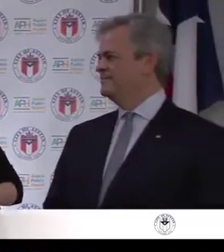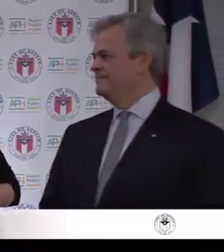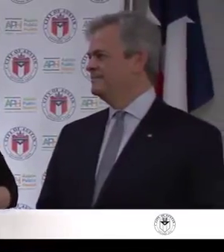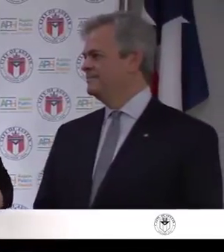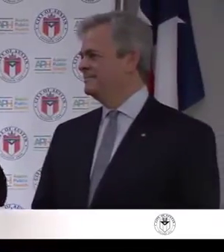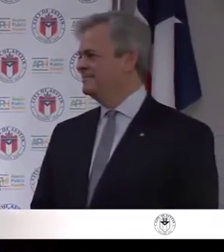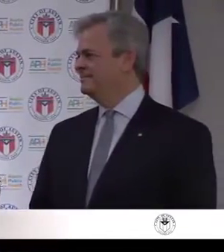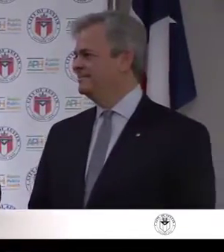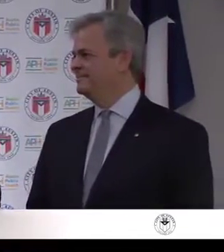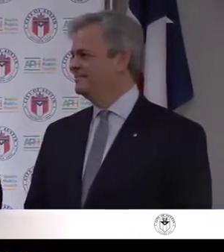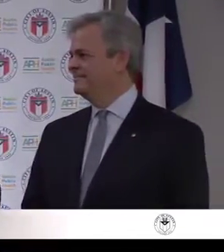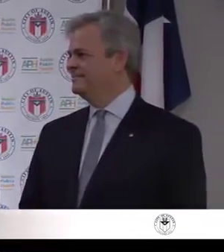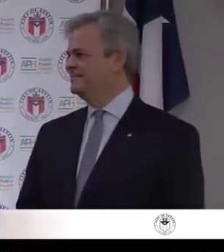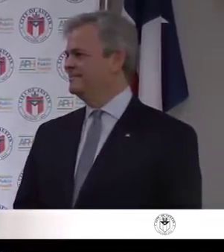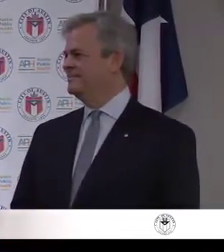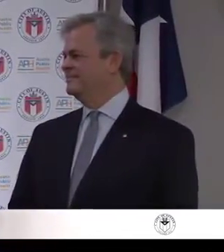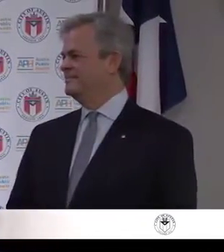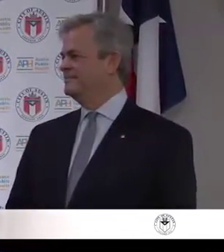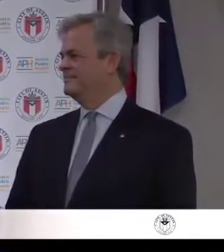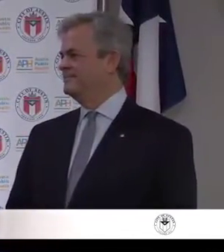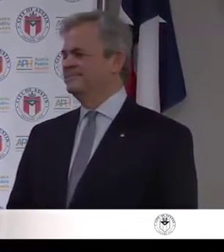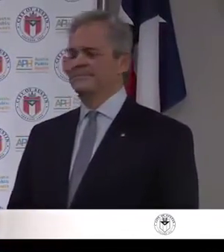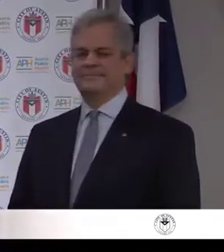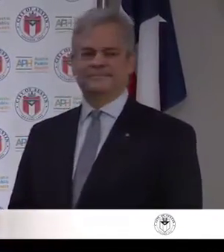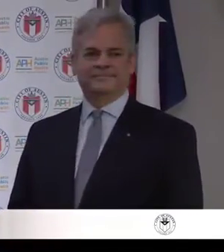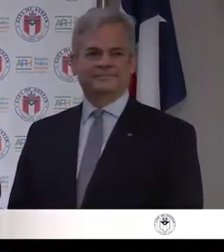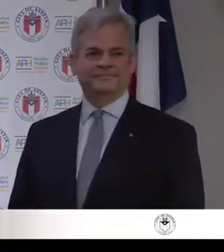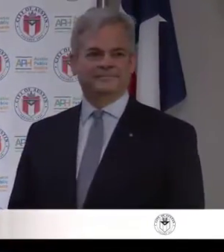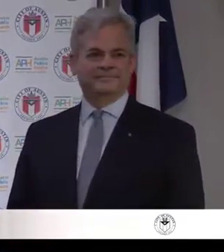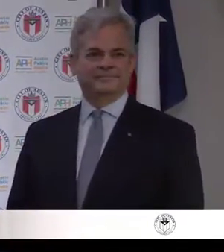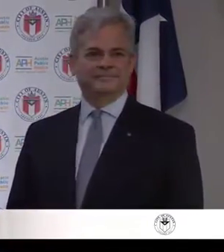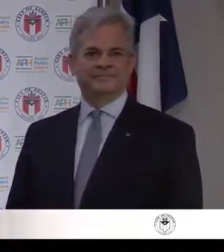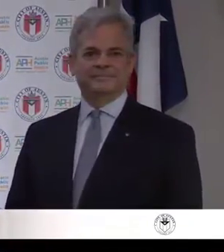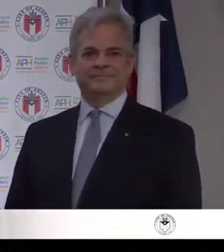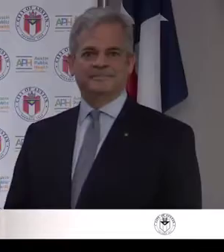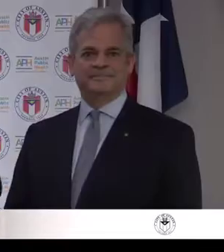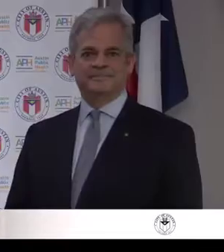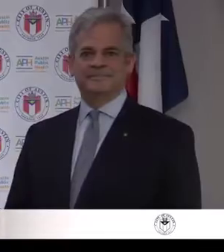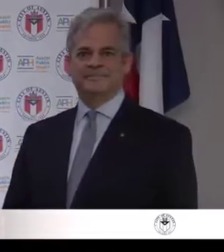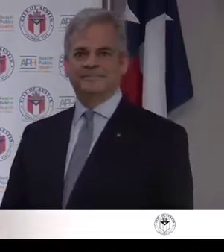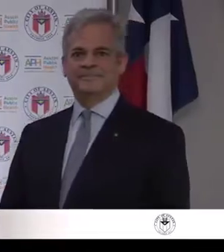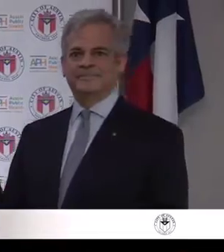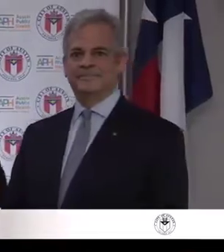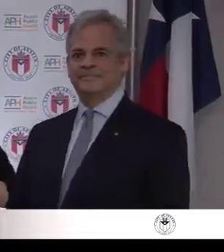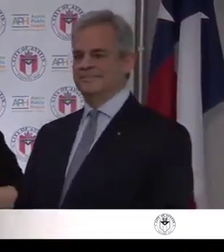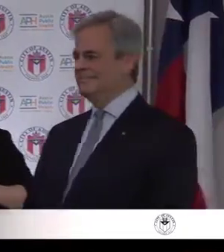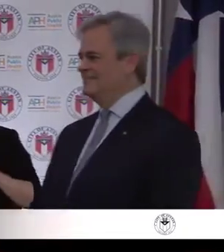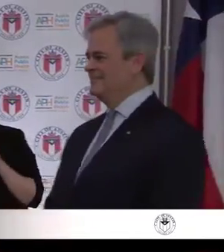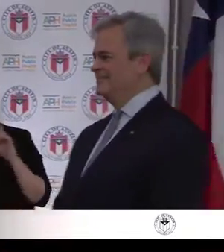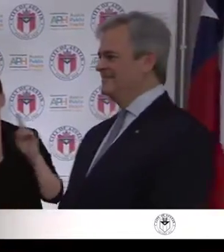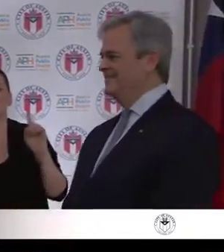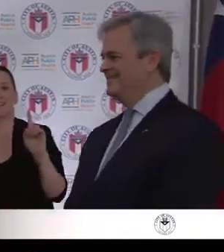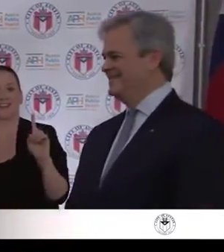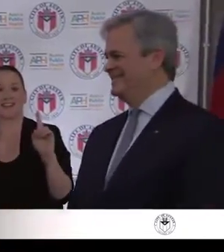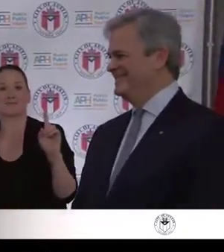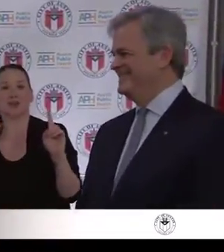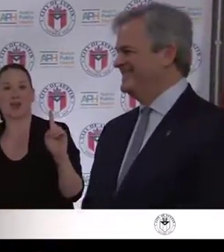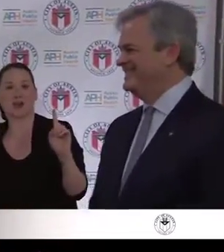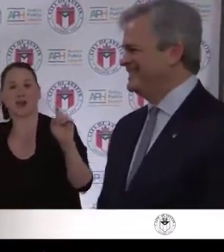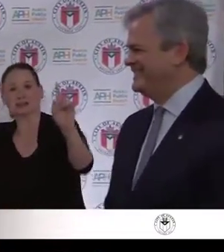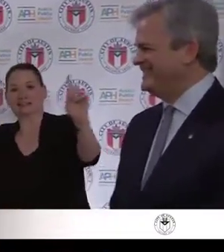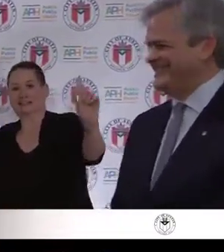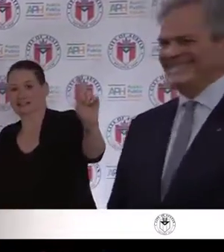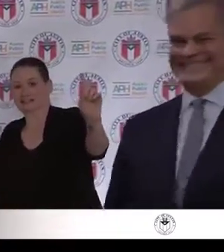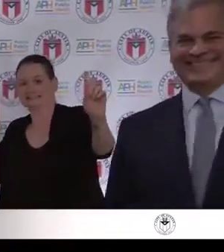by 2021. And that is going to be our vehicle to help these individuals. And so with that, I'm going to stand behind the mayor at about